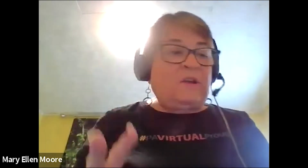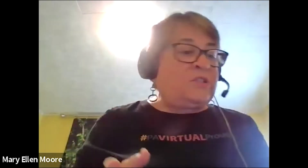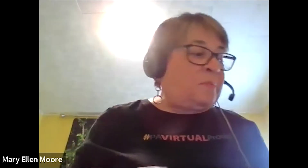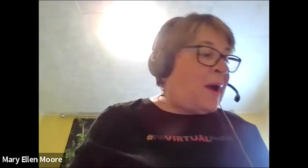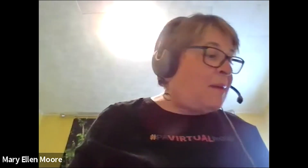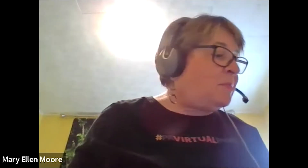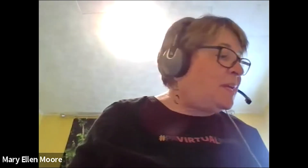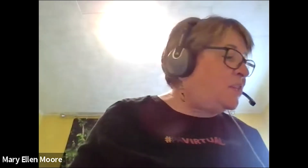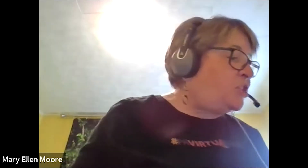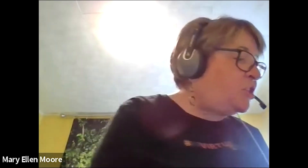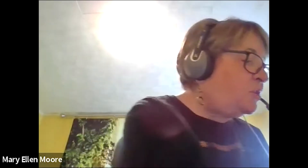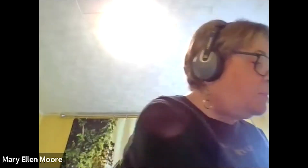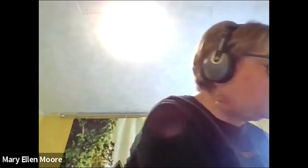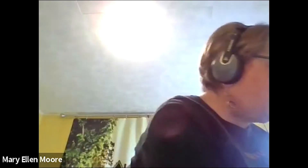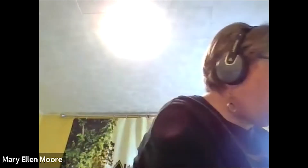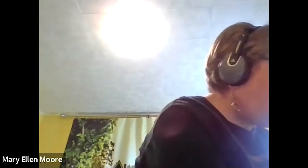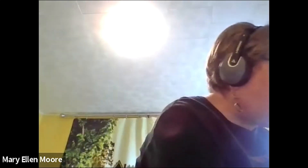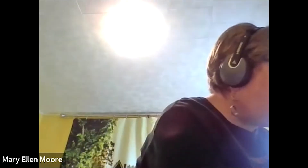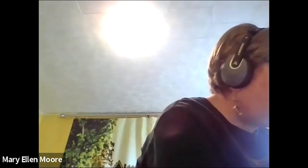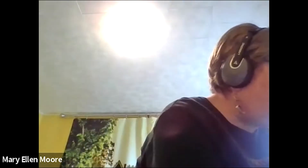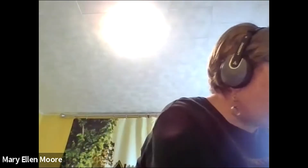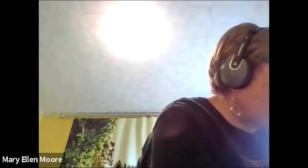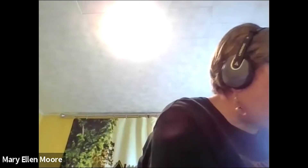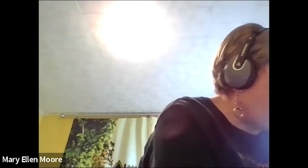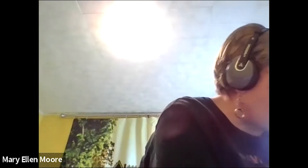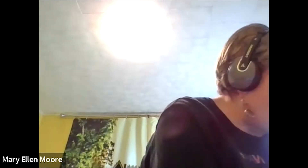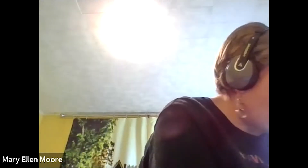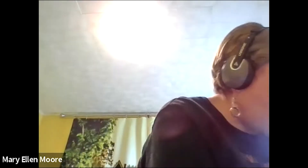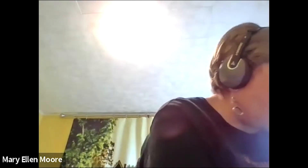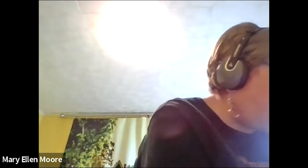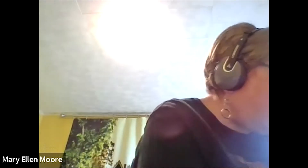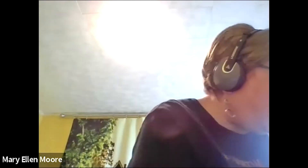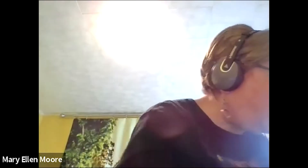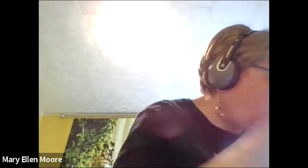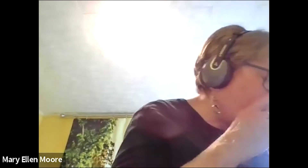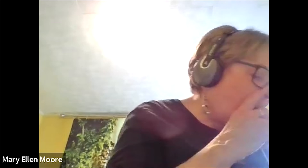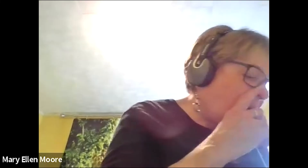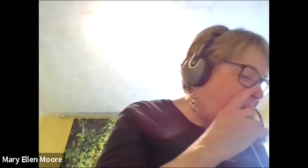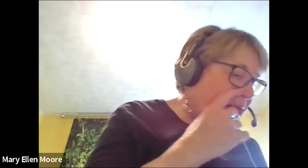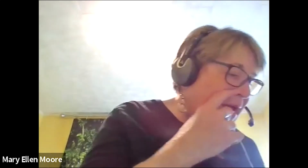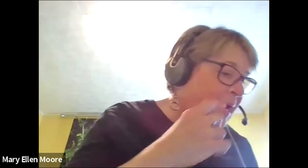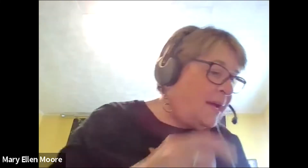are probably the two most common pets at home. Okay,